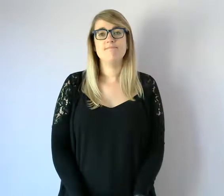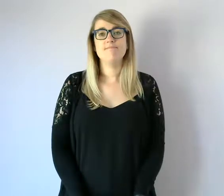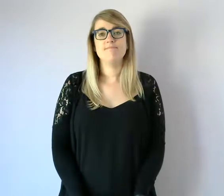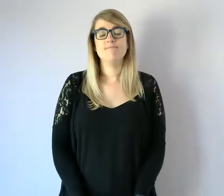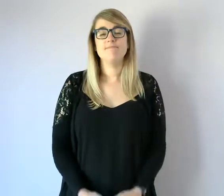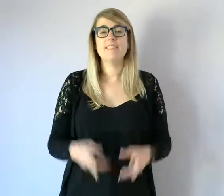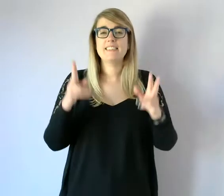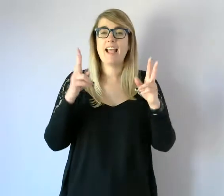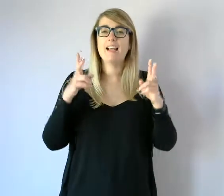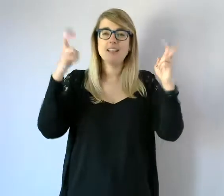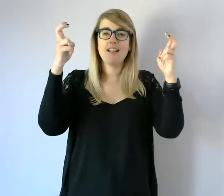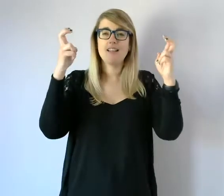Titled, What is Abuse?